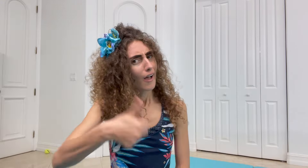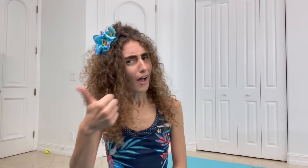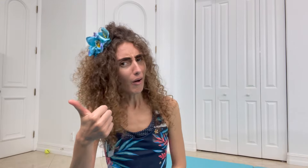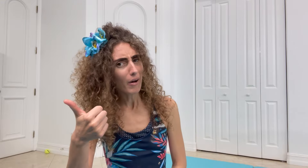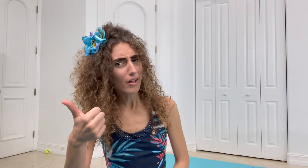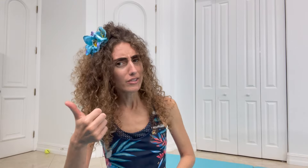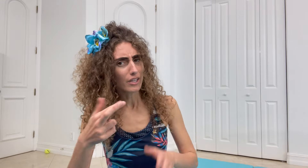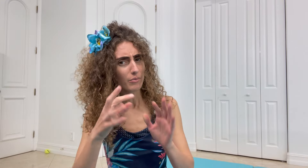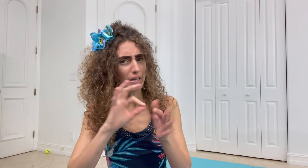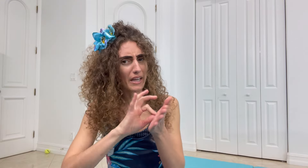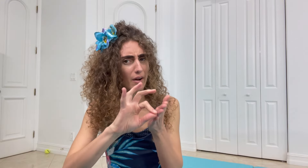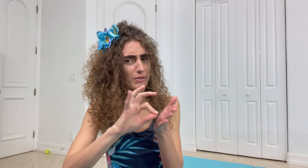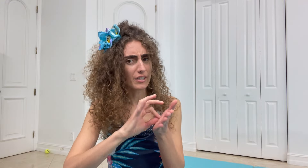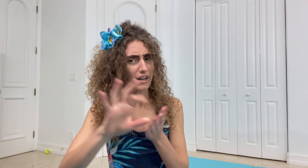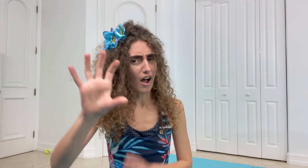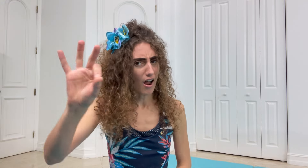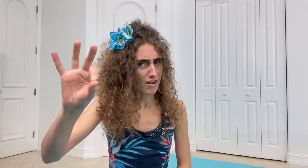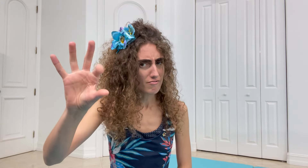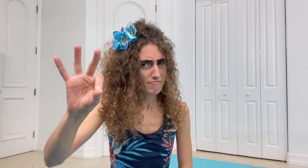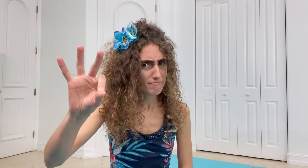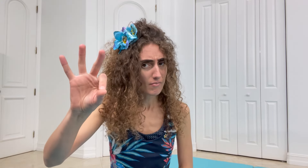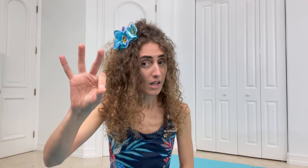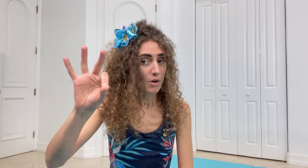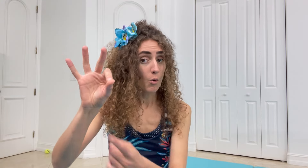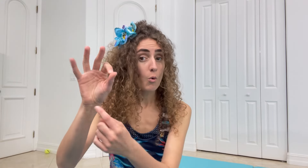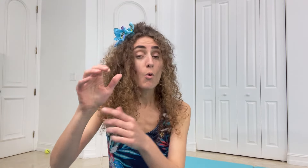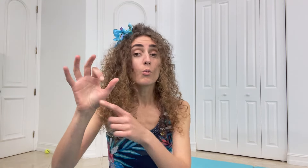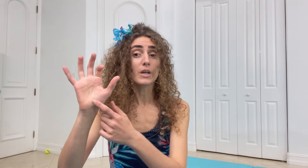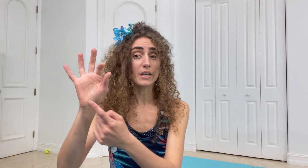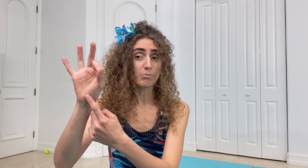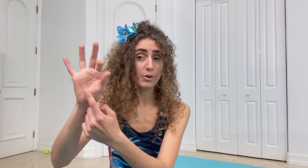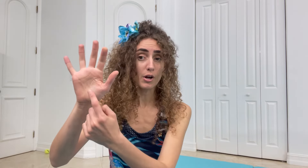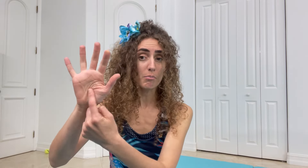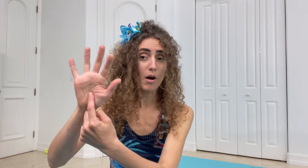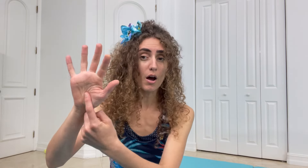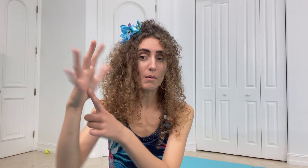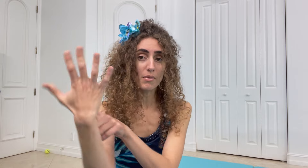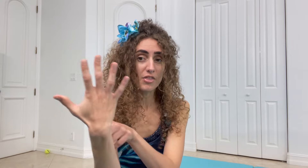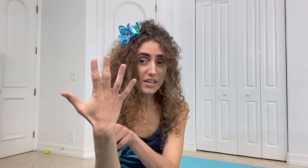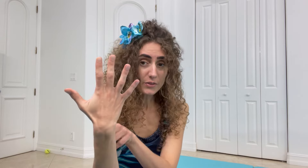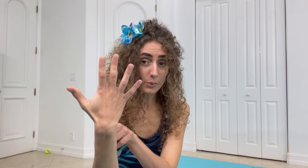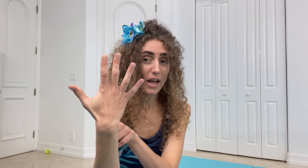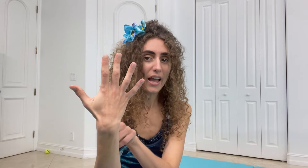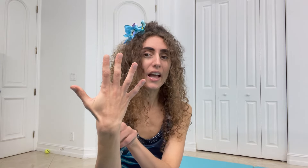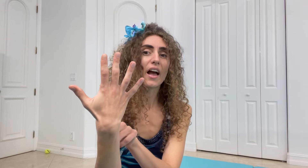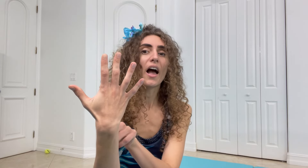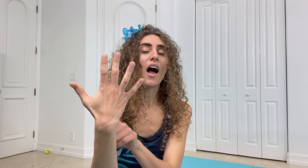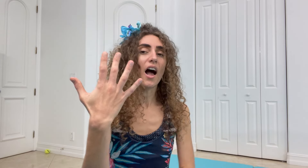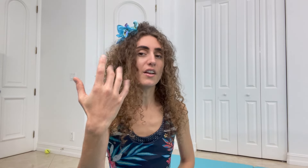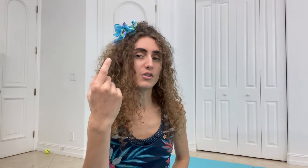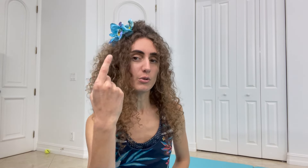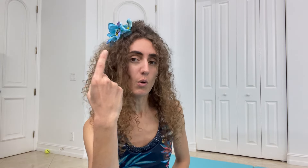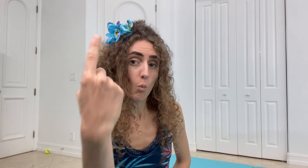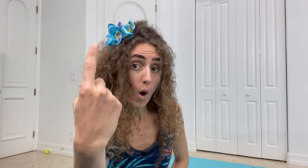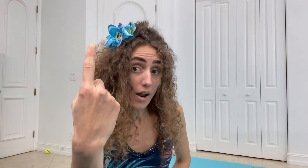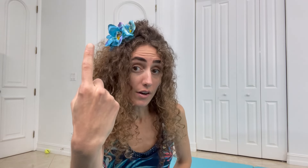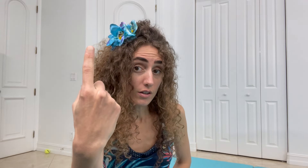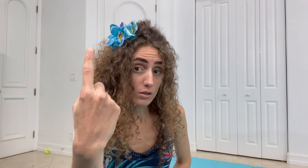How else can we count to 9? We can put our palm this way and do